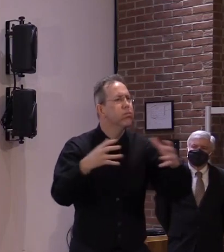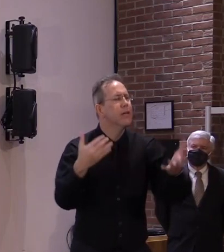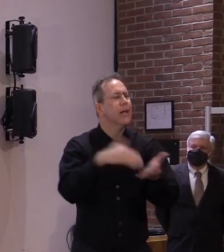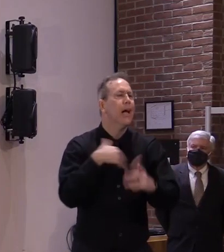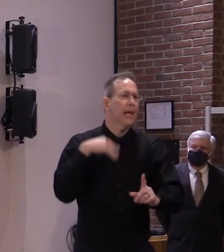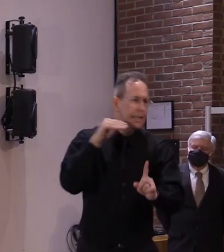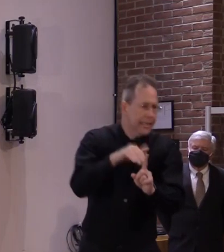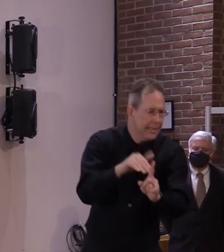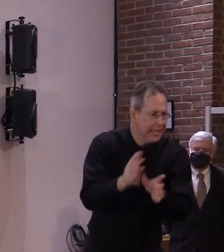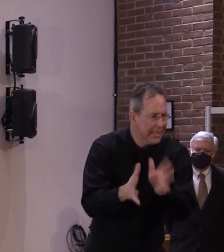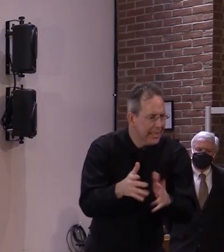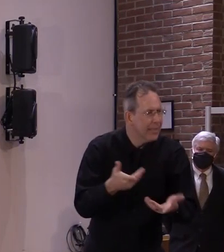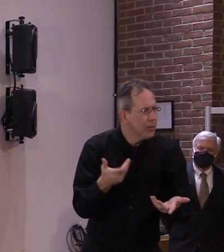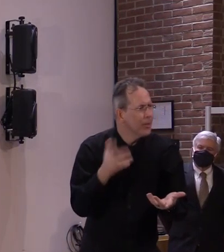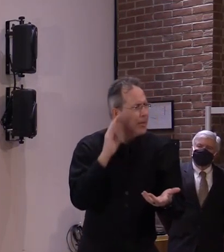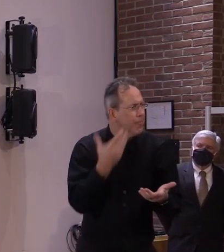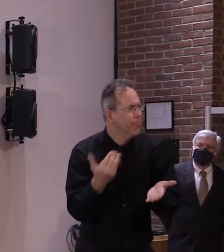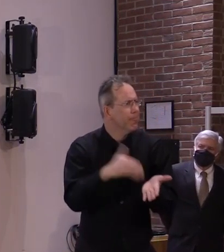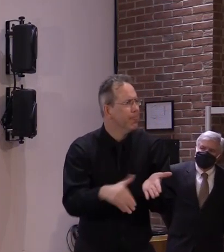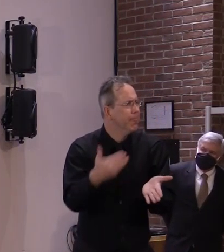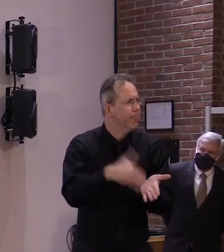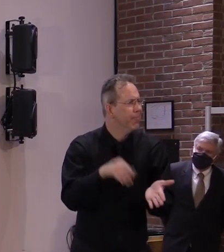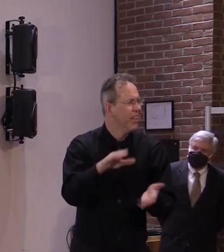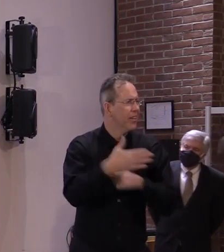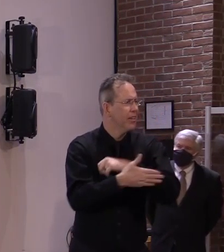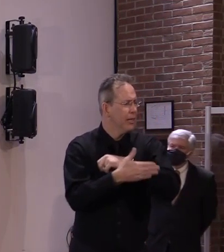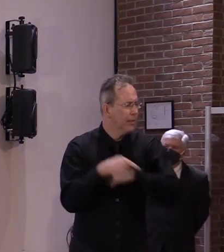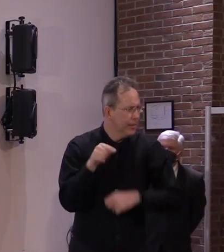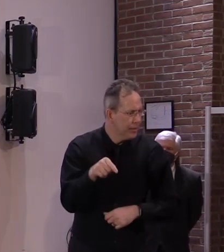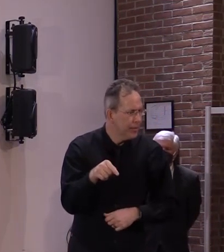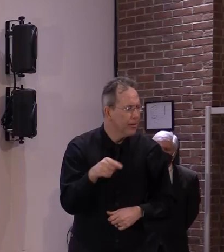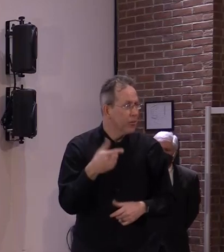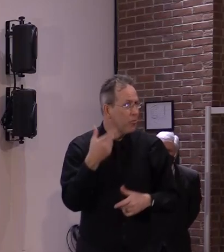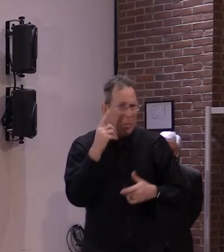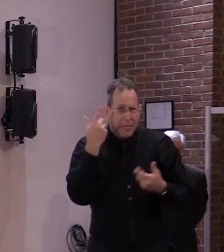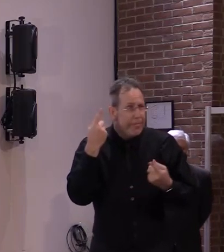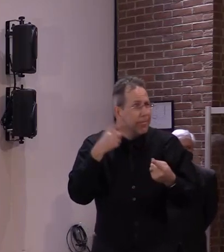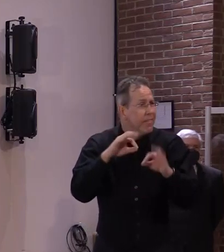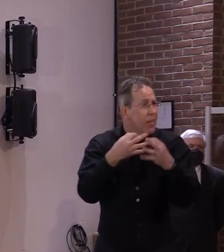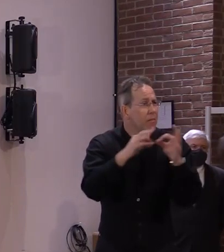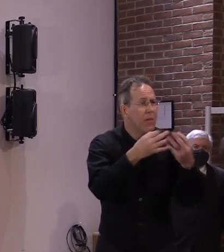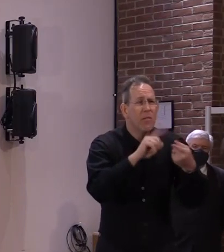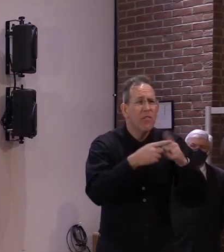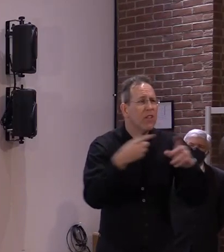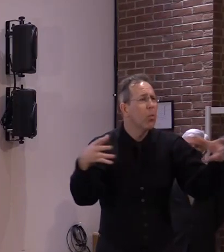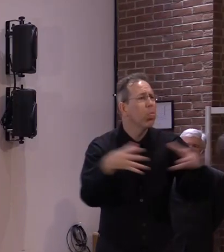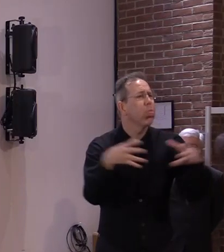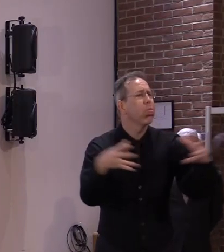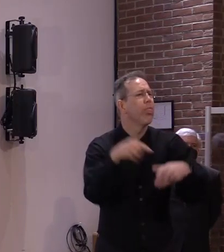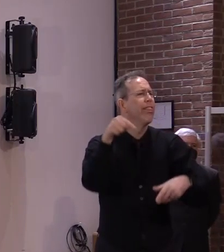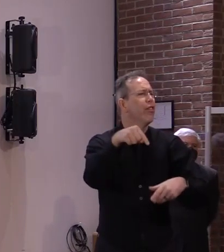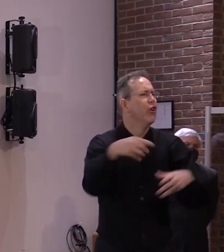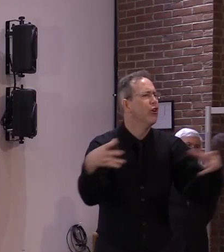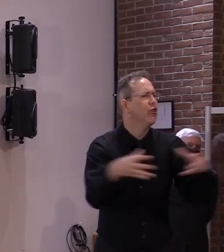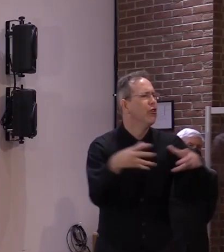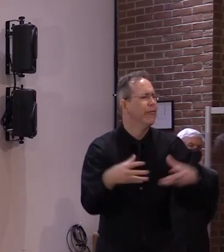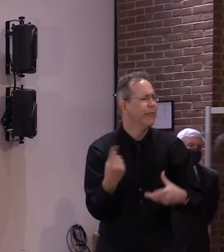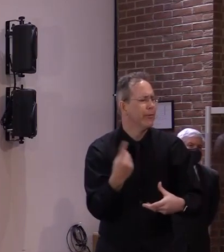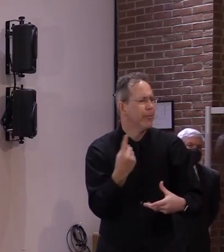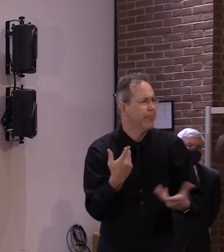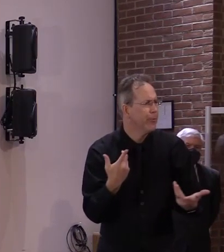public officials in the regions where we see problems. So if this trend continues in this direction, that will precipitate another one of